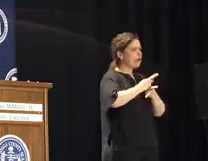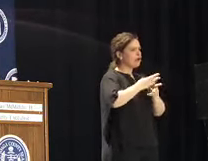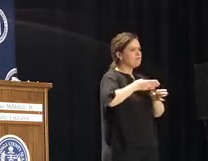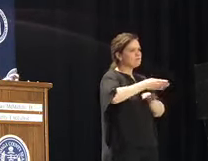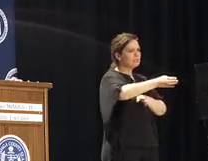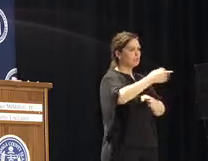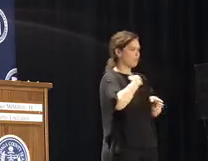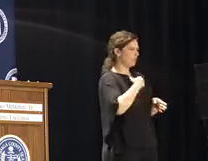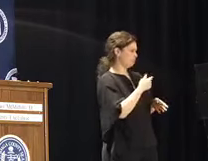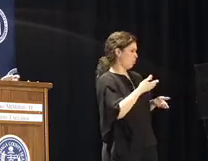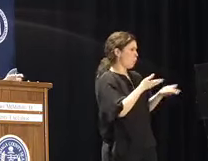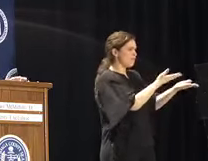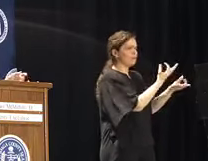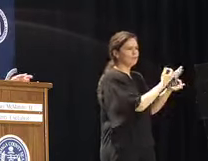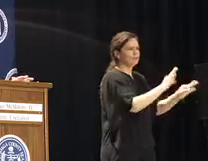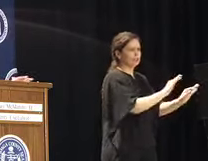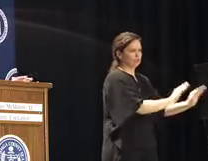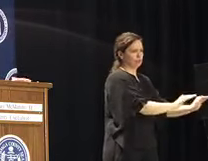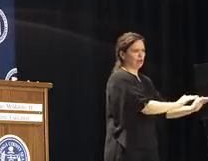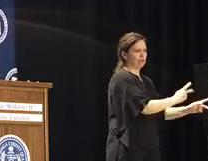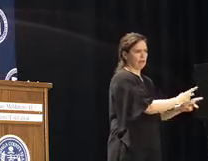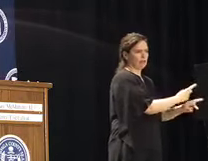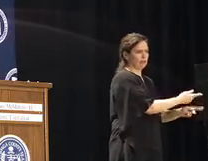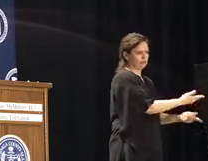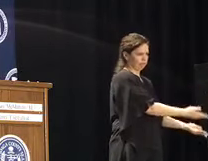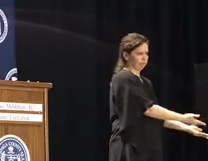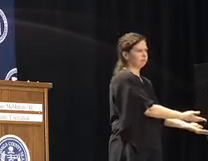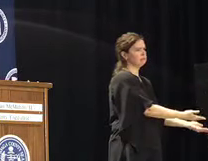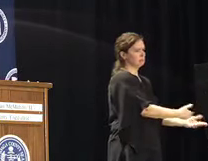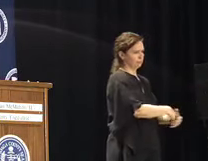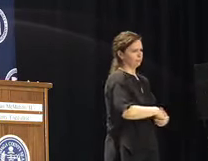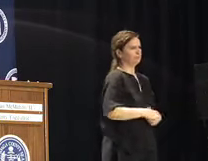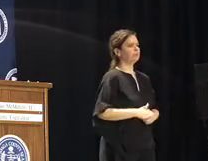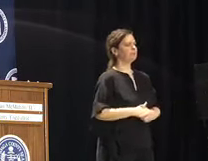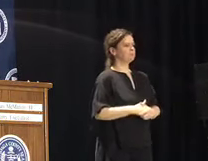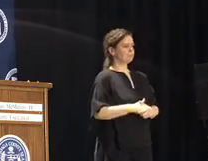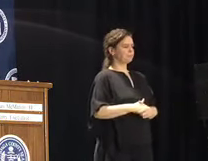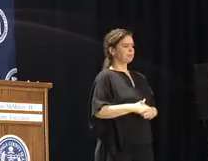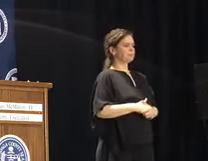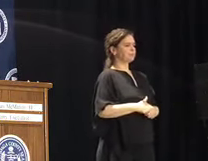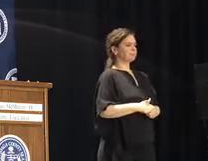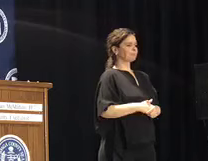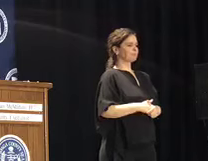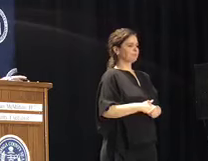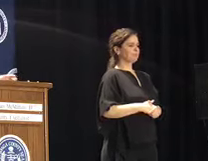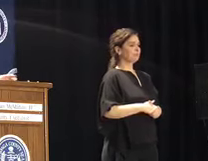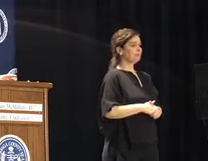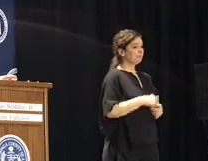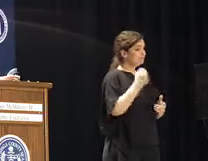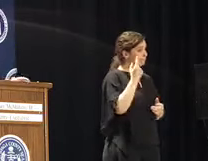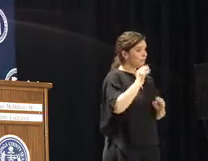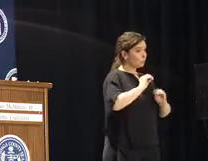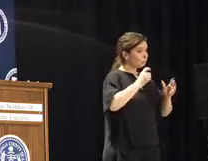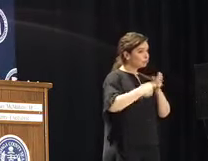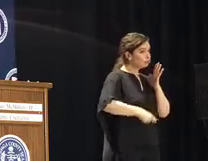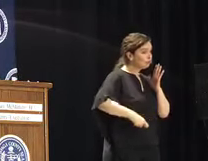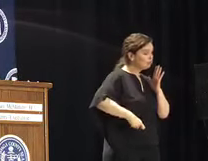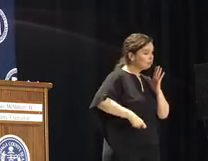any child care concerns, emergency concerns, we have daycare slots available for you free of charge during this